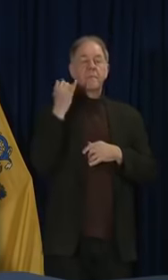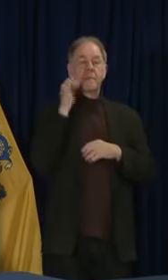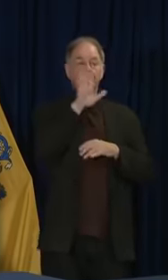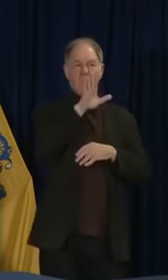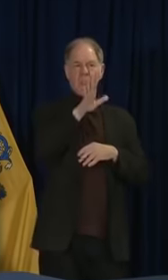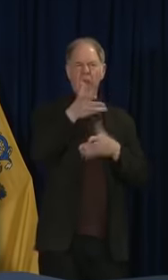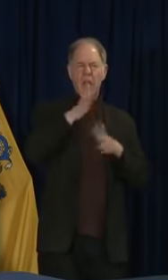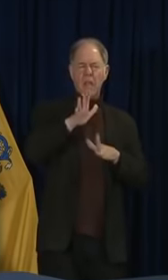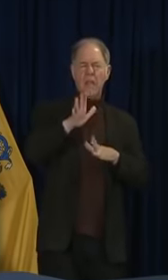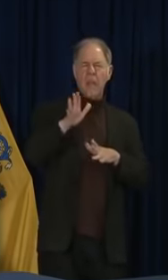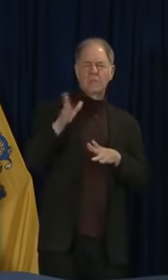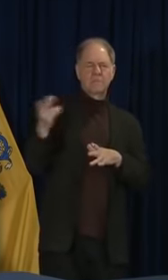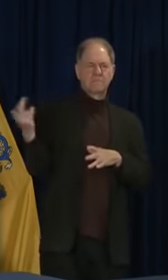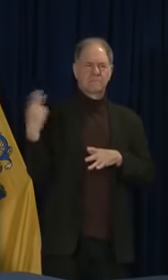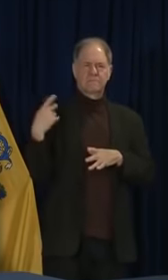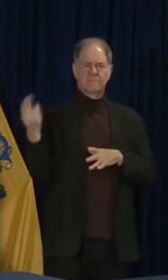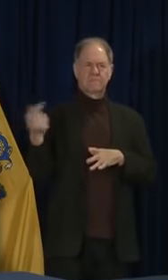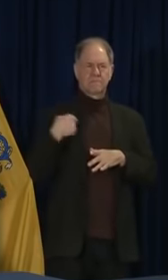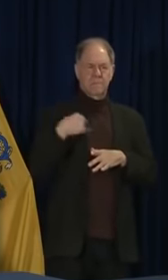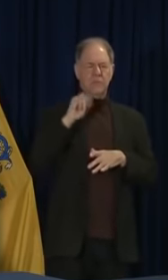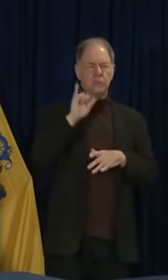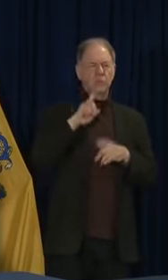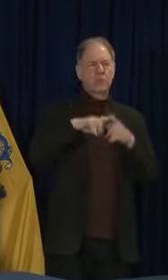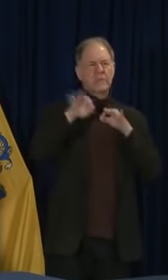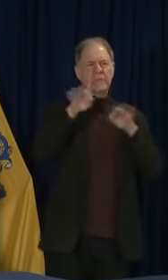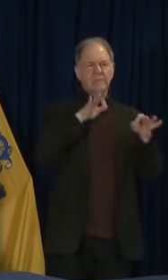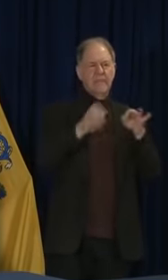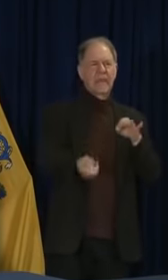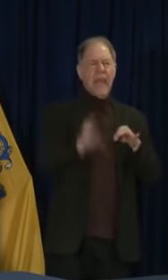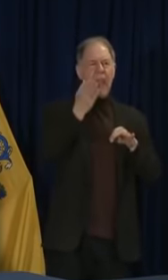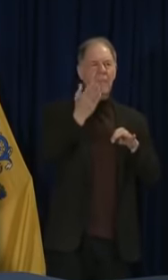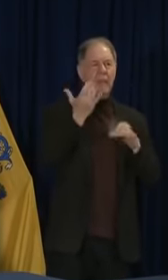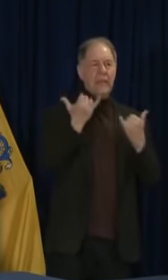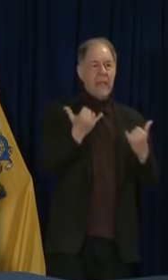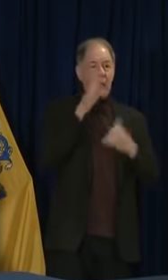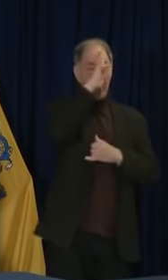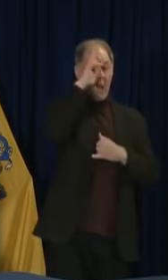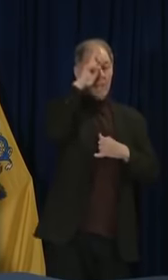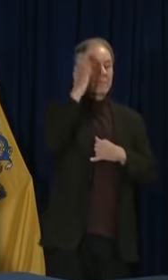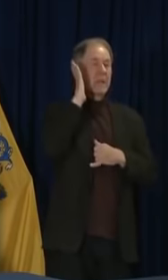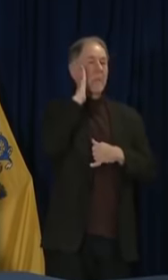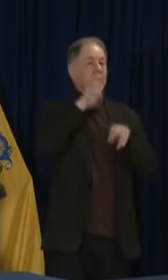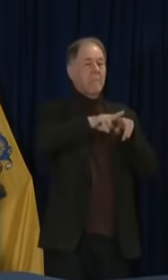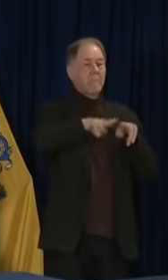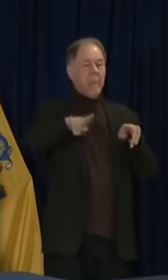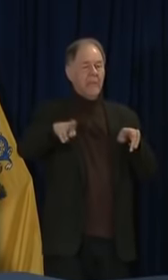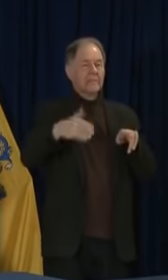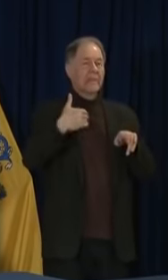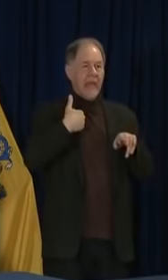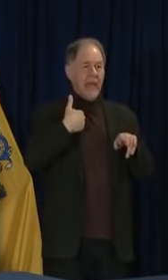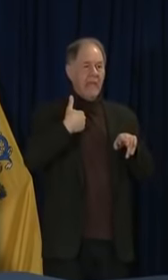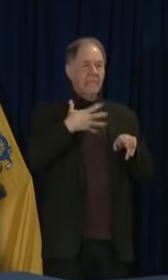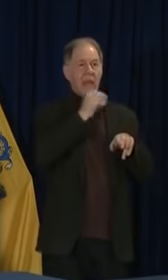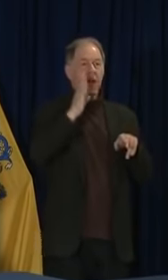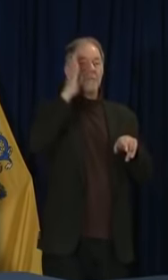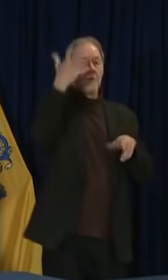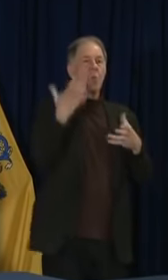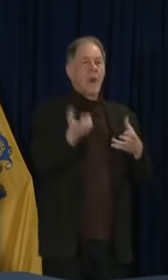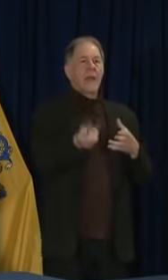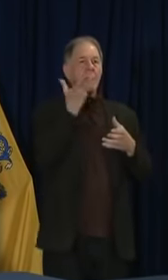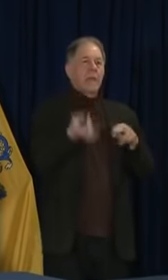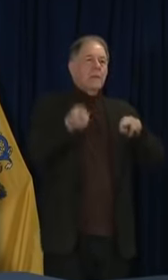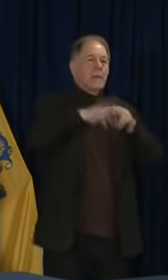permit us, Charlie, to go through exact number of beds we have and where we would go, because this is something we're very much focused